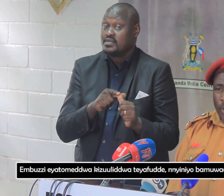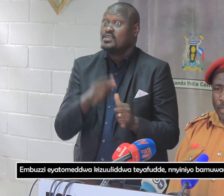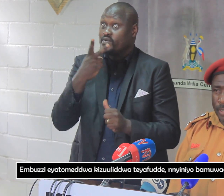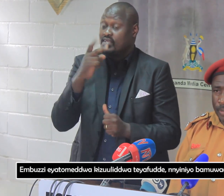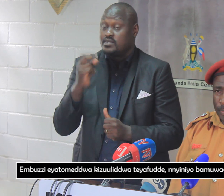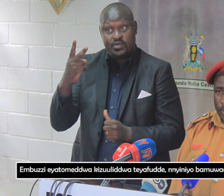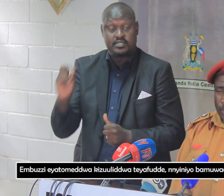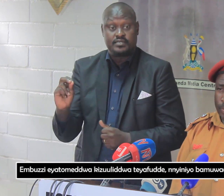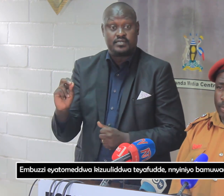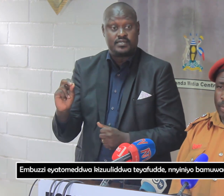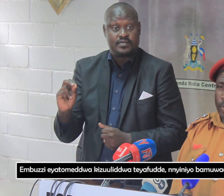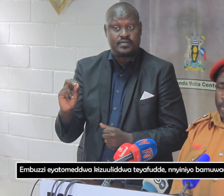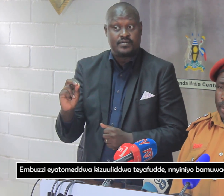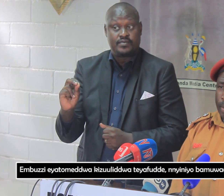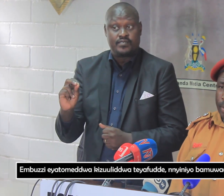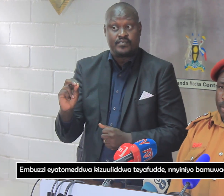2020,